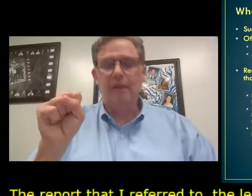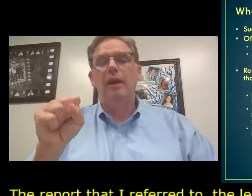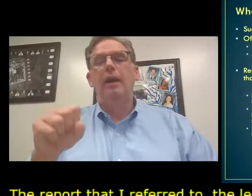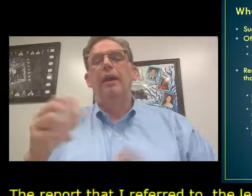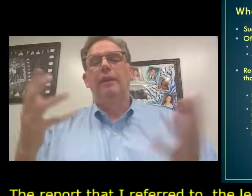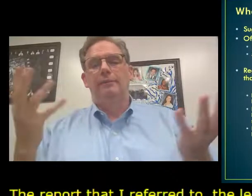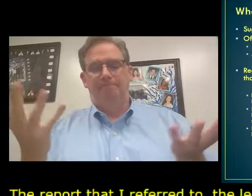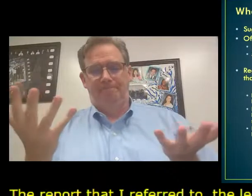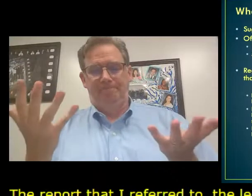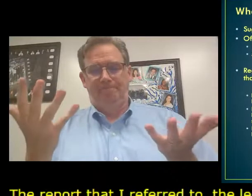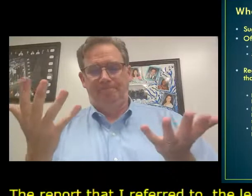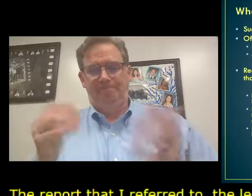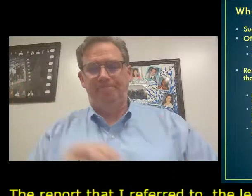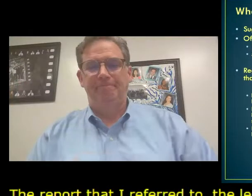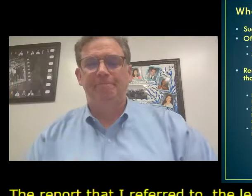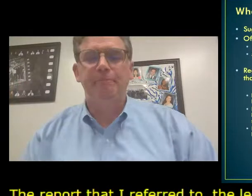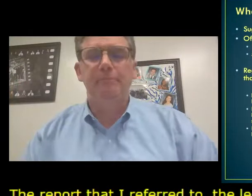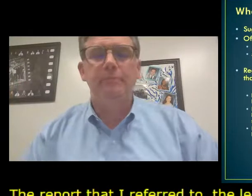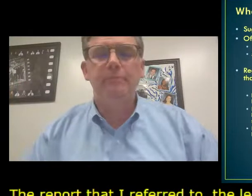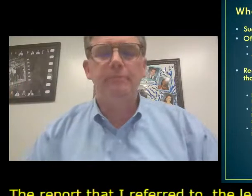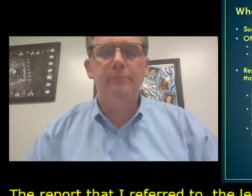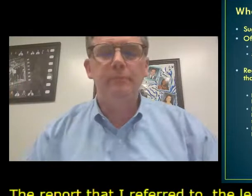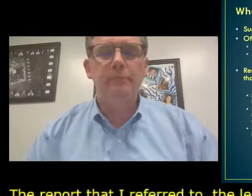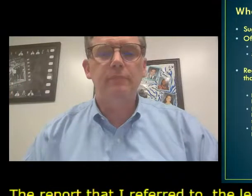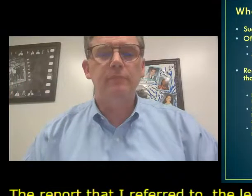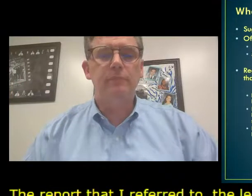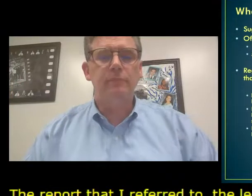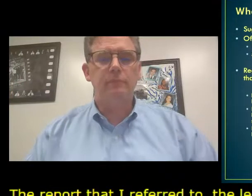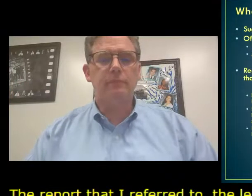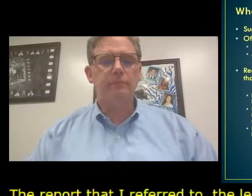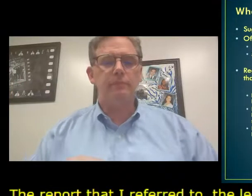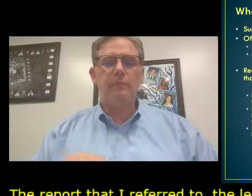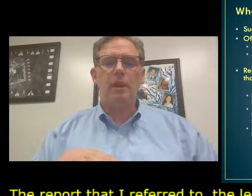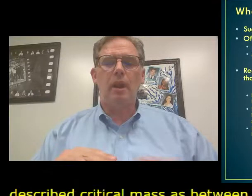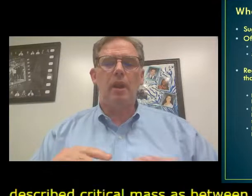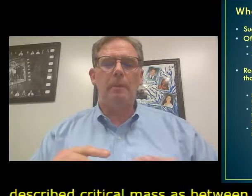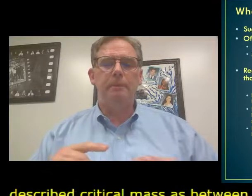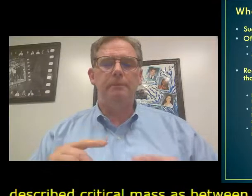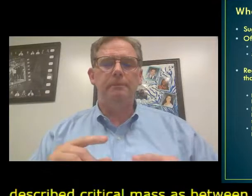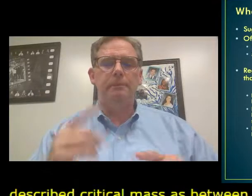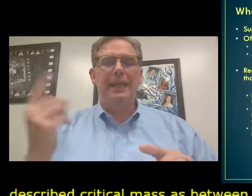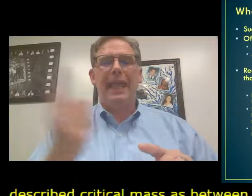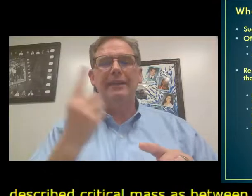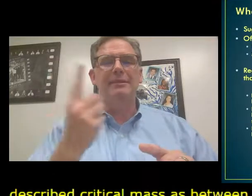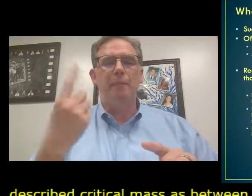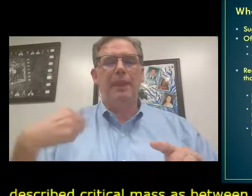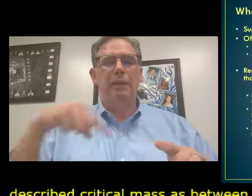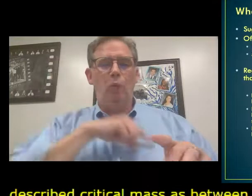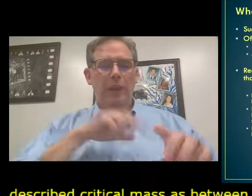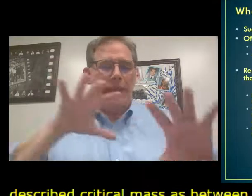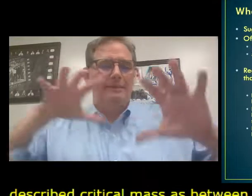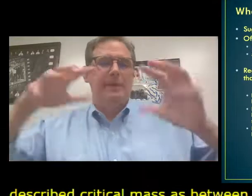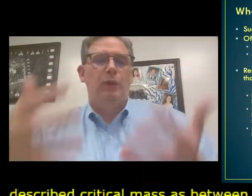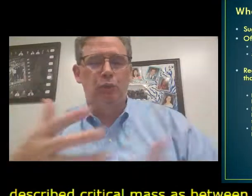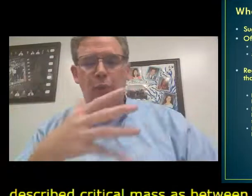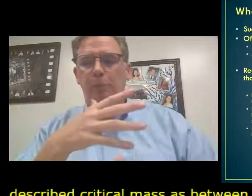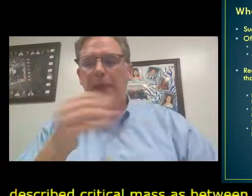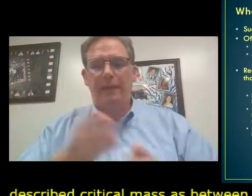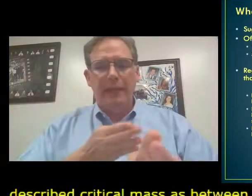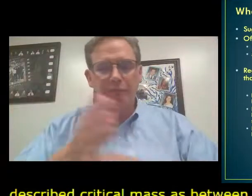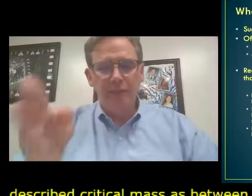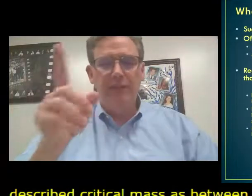I'm a little concerned that they would say that 3 could be a critical mass, but that was the